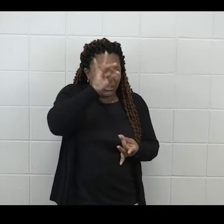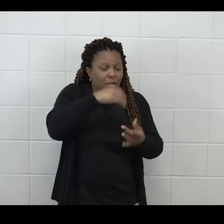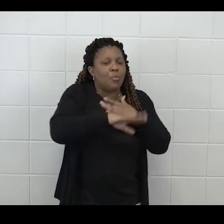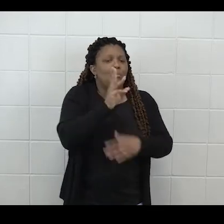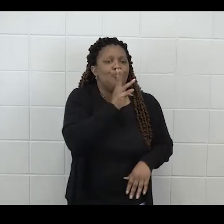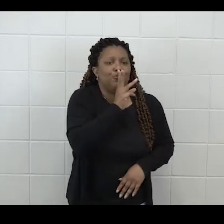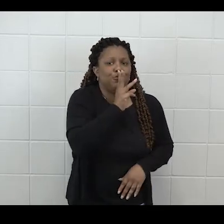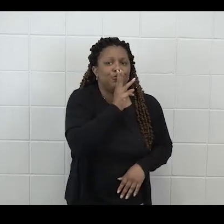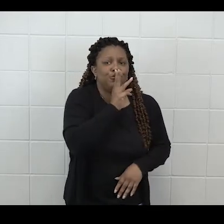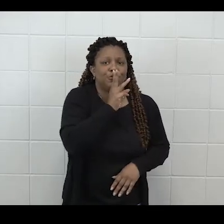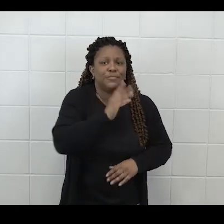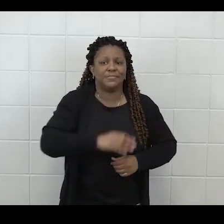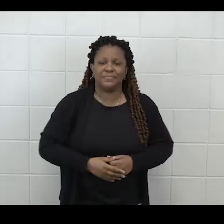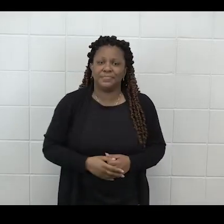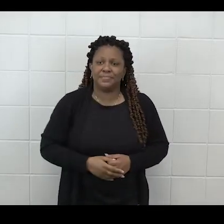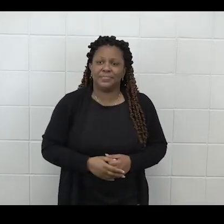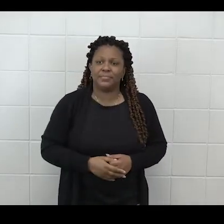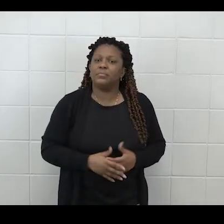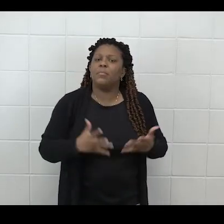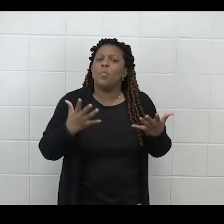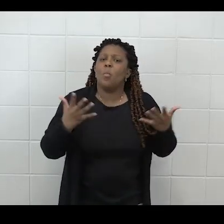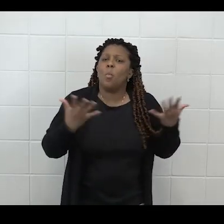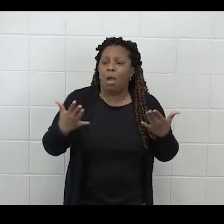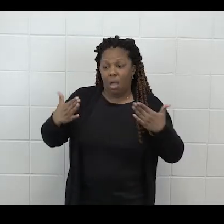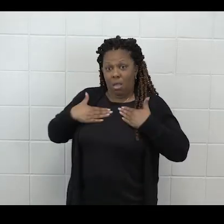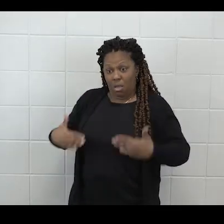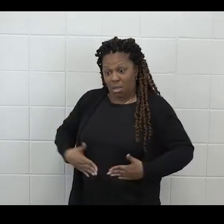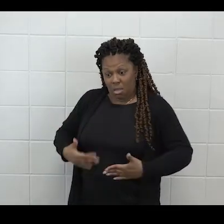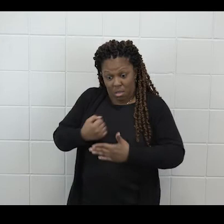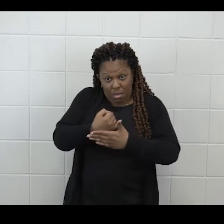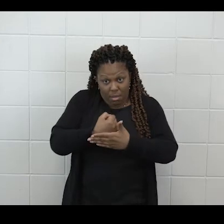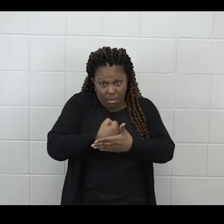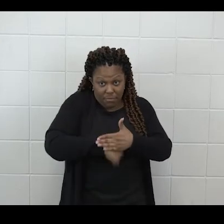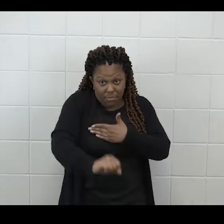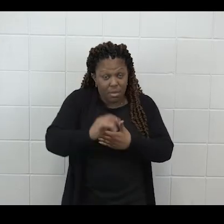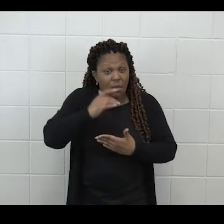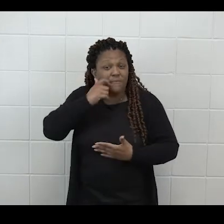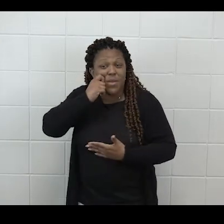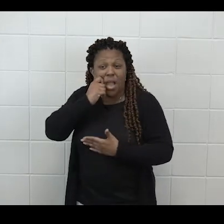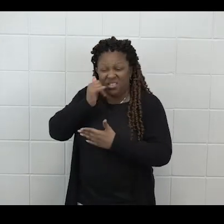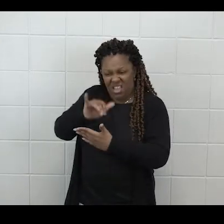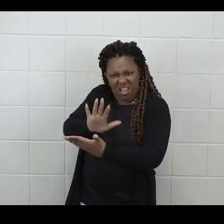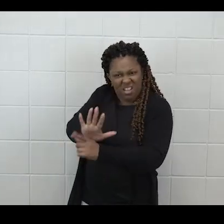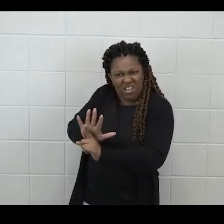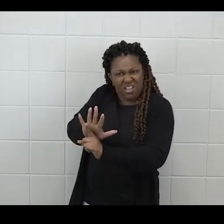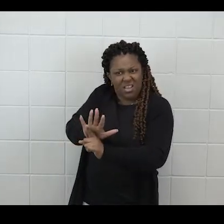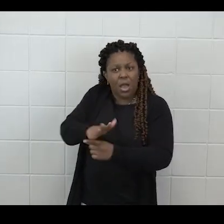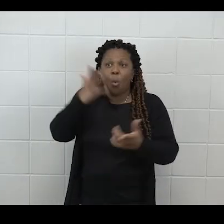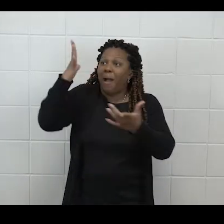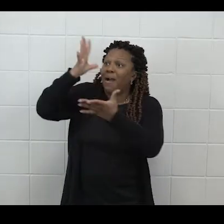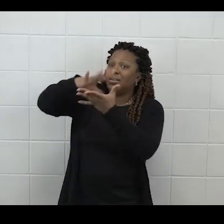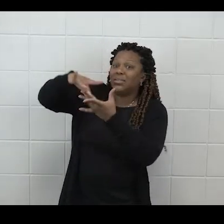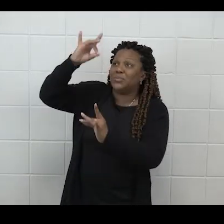and spirit. What is born of the flesh is flesh. What is born of the spirit is